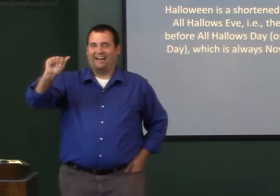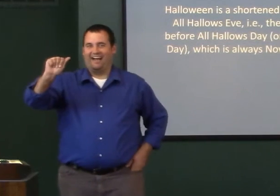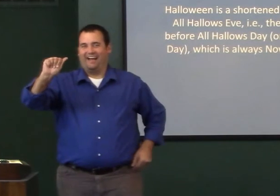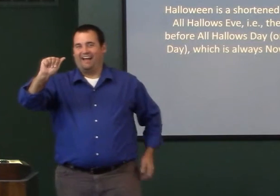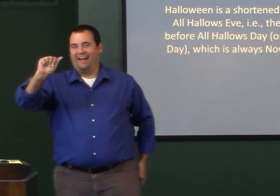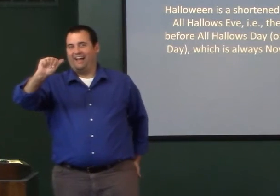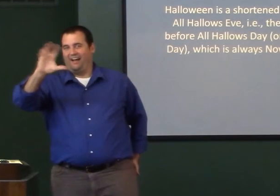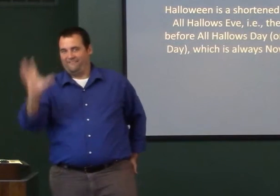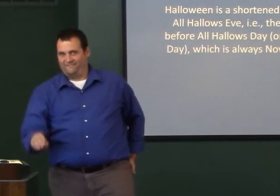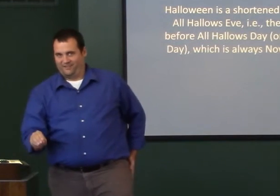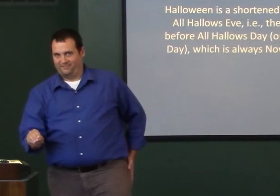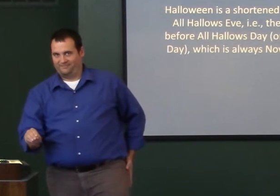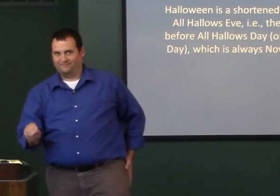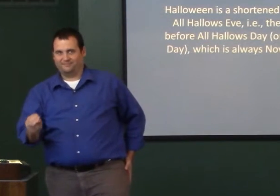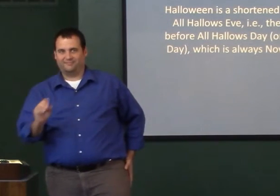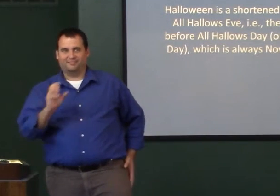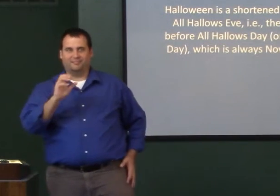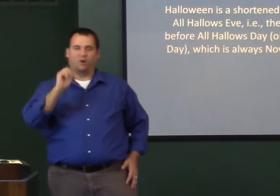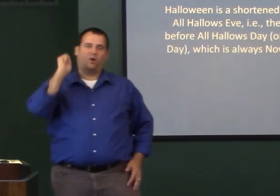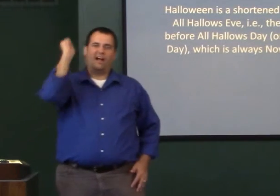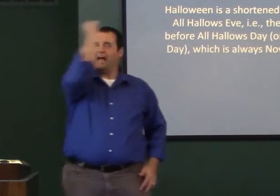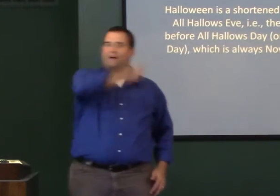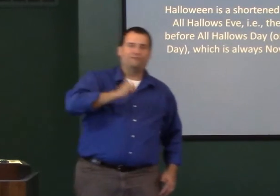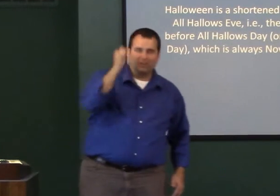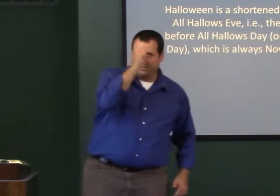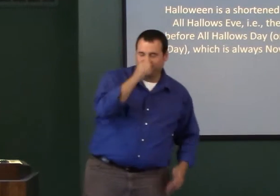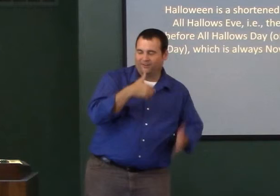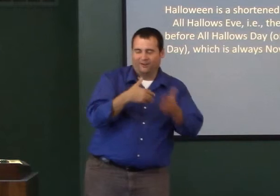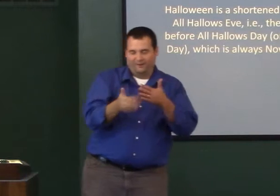I didn't see that. And